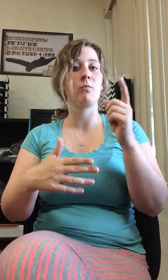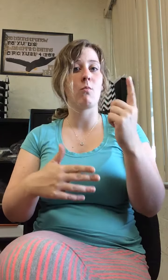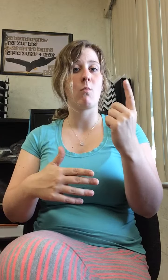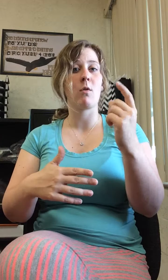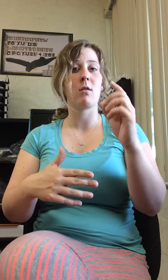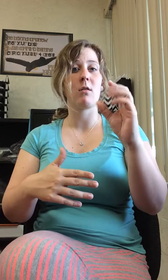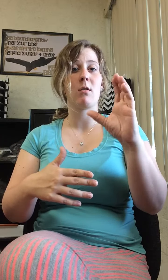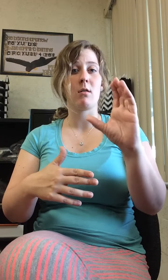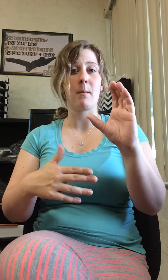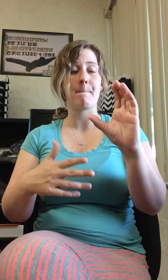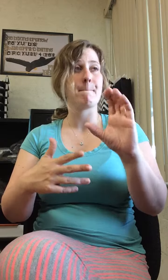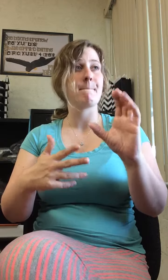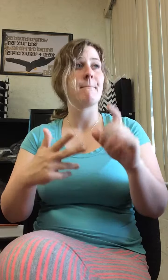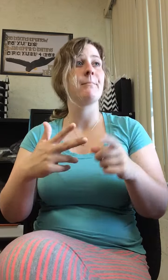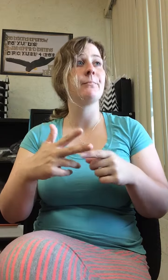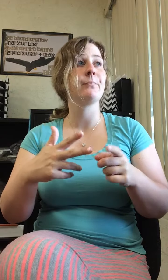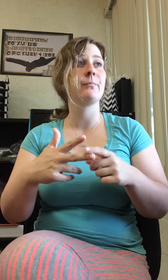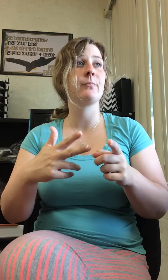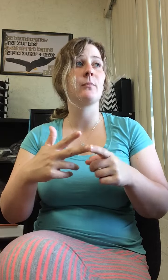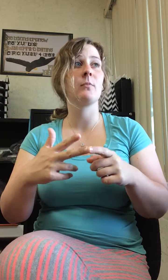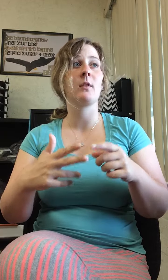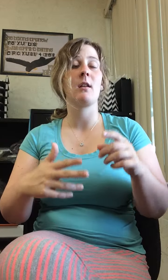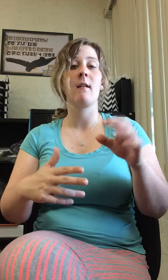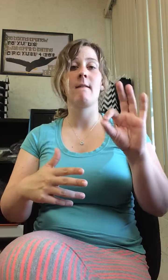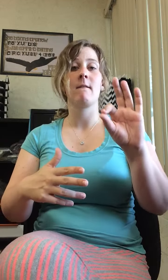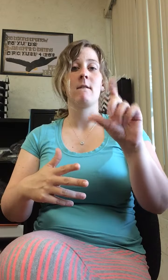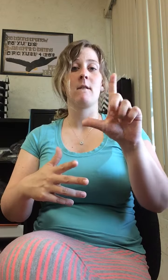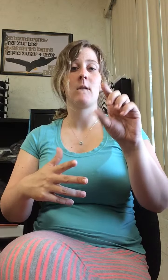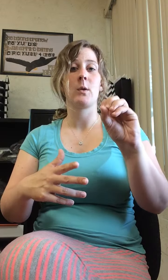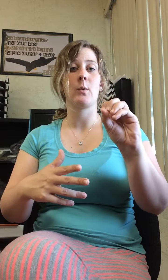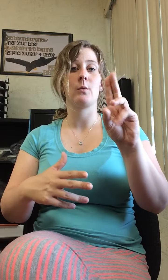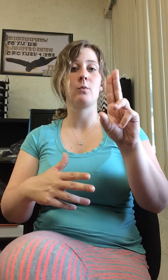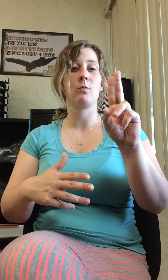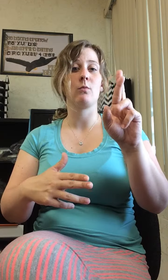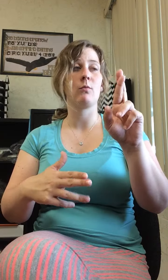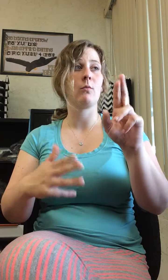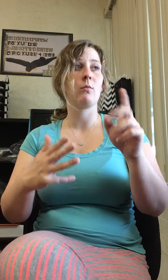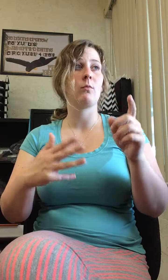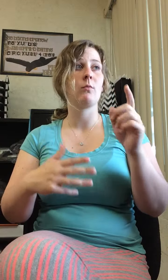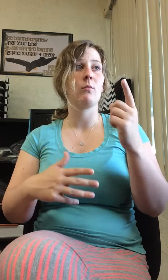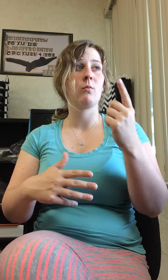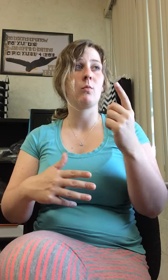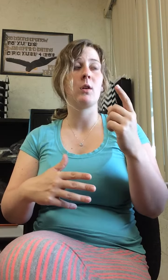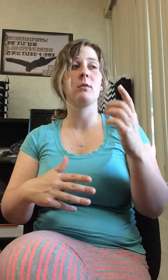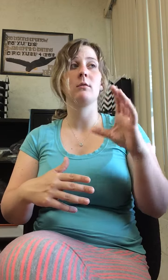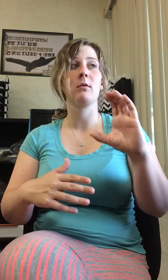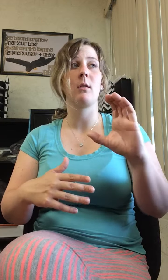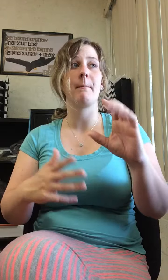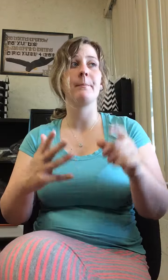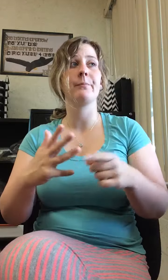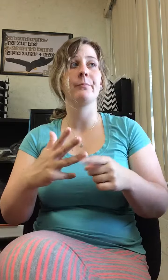You're going to need 1 teaspoon of lemon extract and 1 tablespoon of vanilla